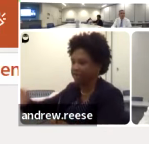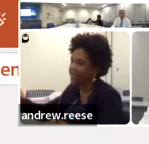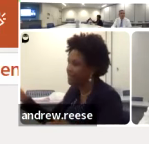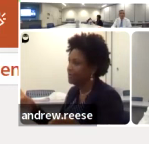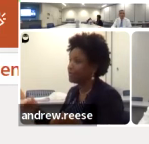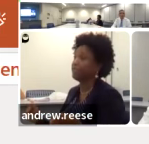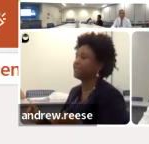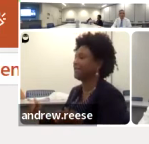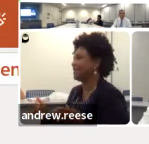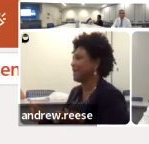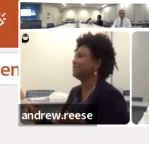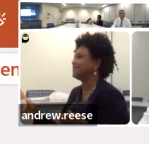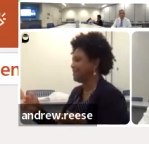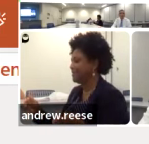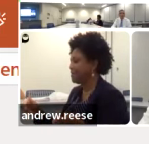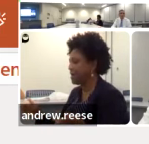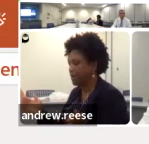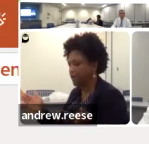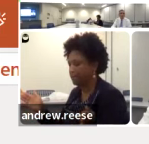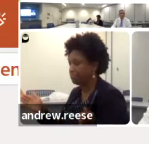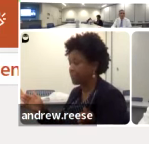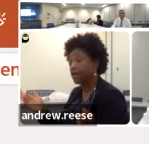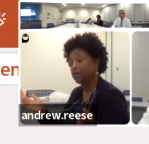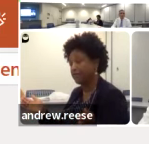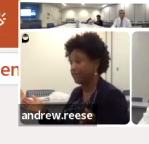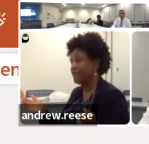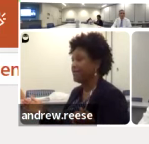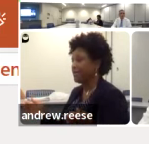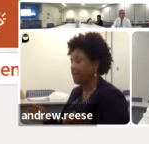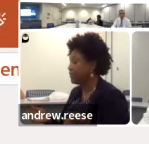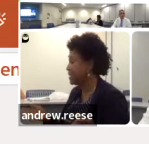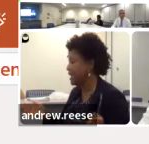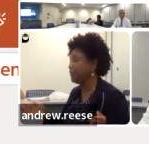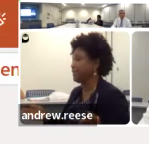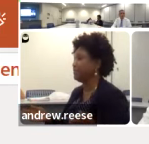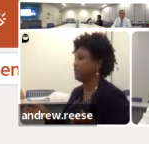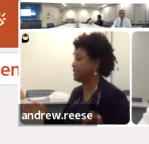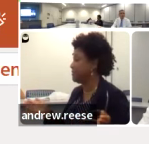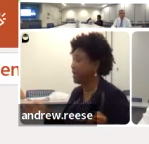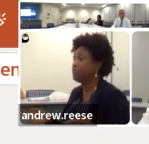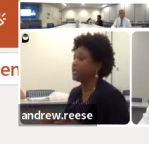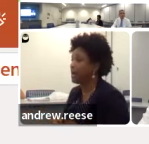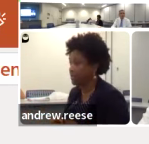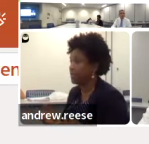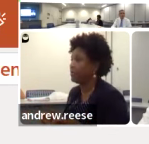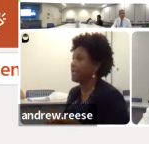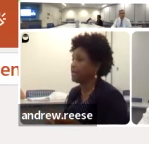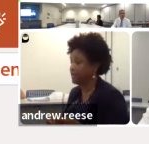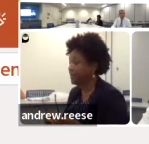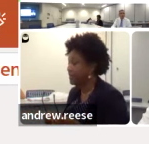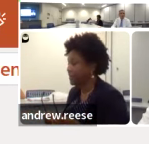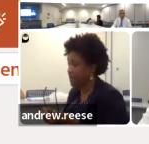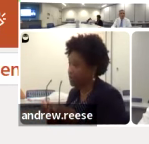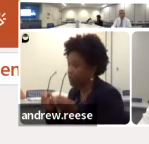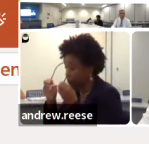your benefit automatically gets cut off. It also allows them to determine how much hours and all